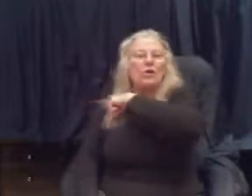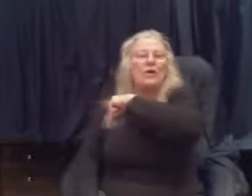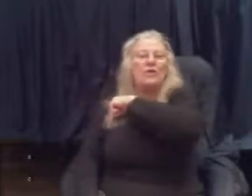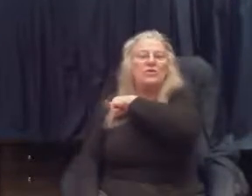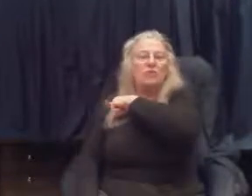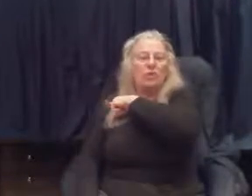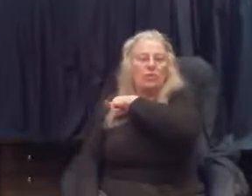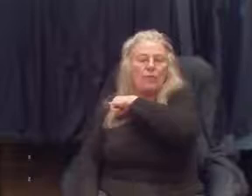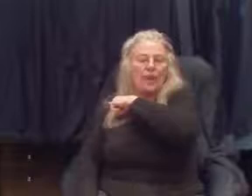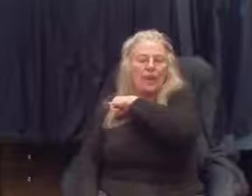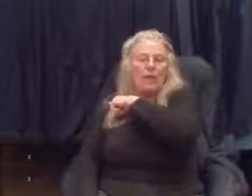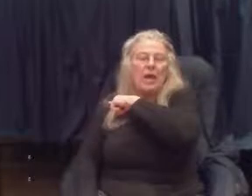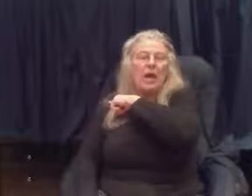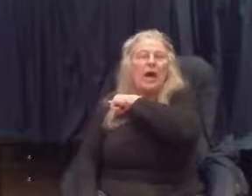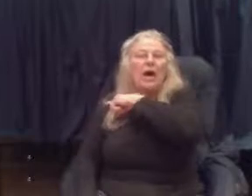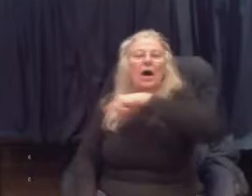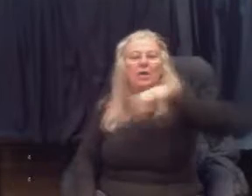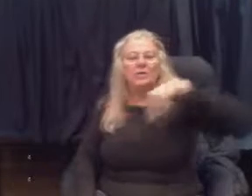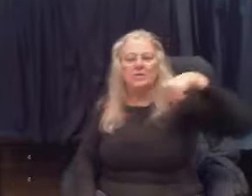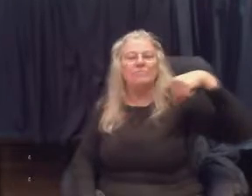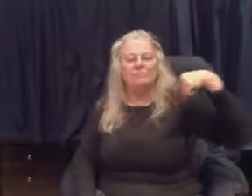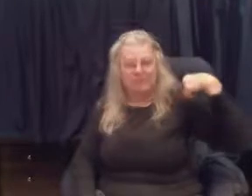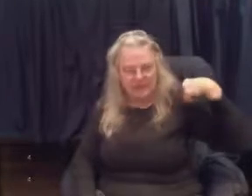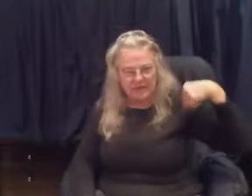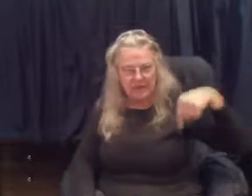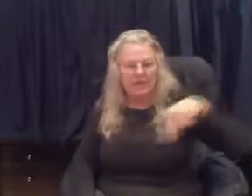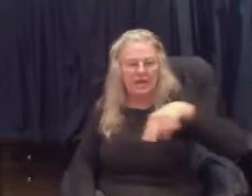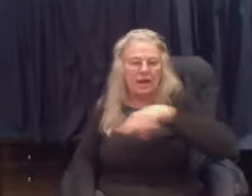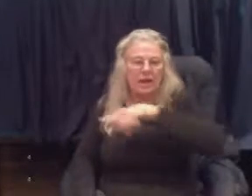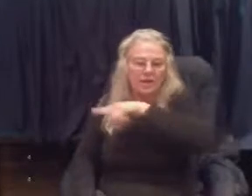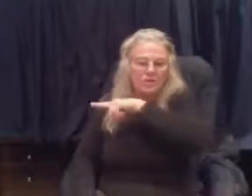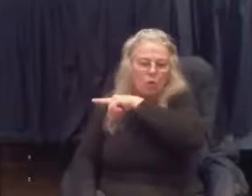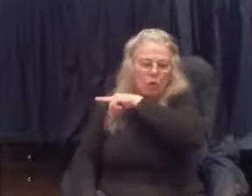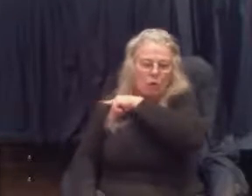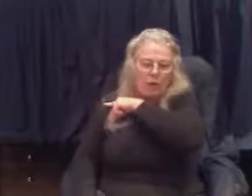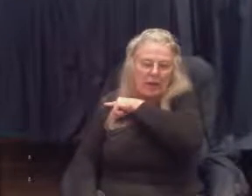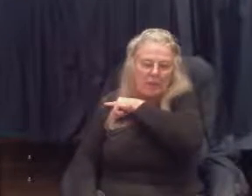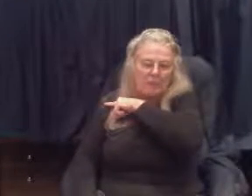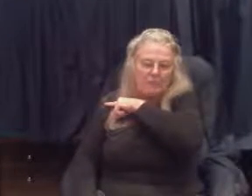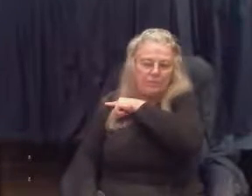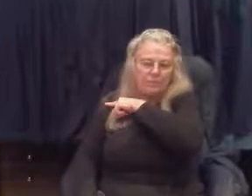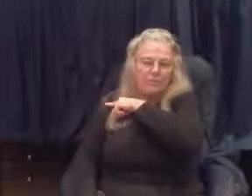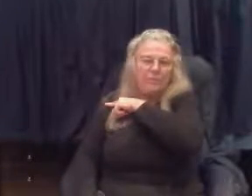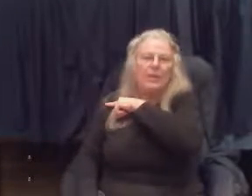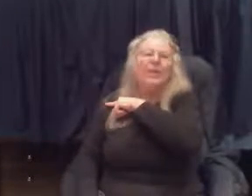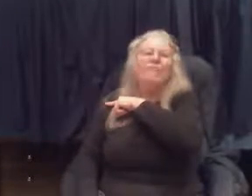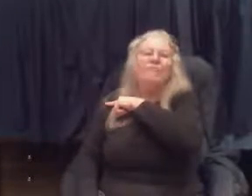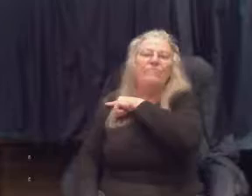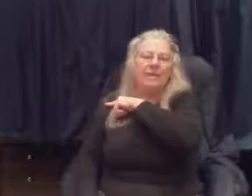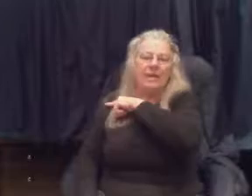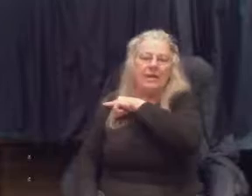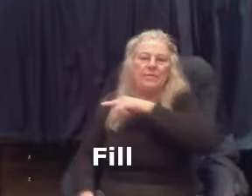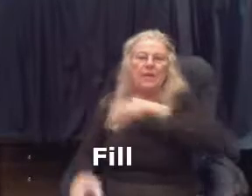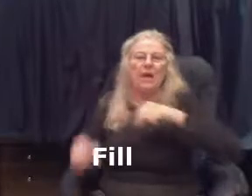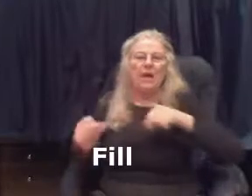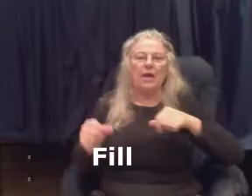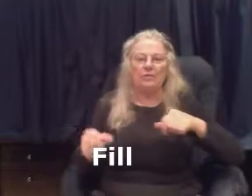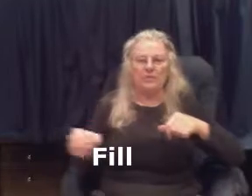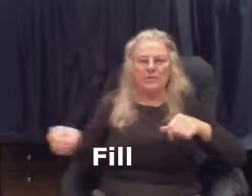that circle around. Us, same thing, us or we. Filling, and it's